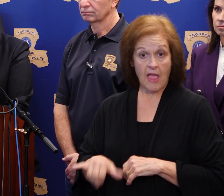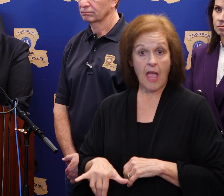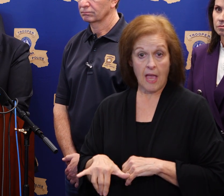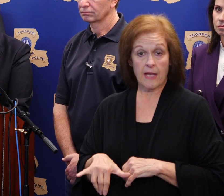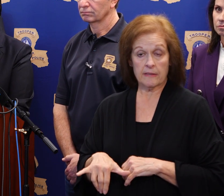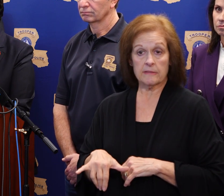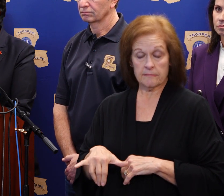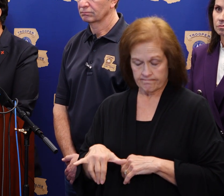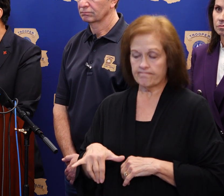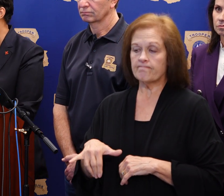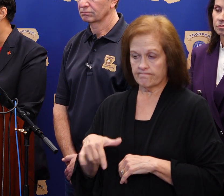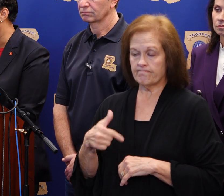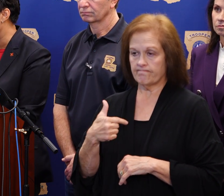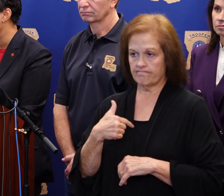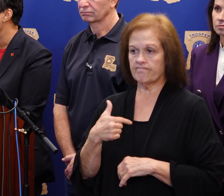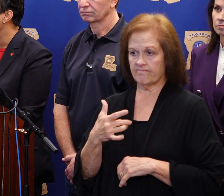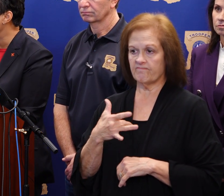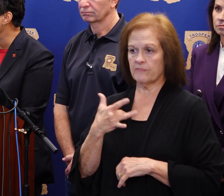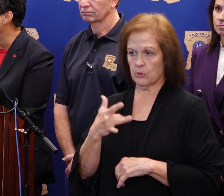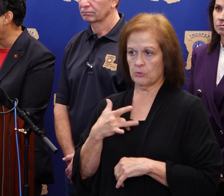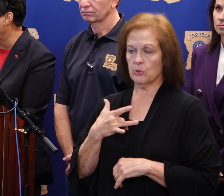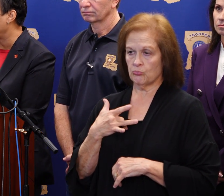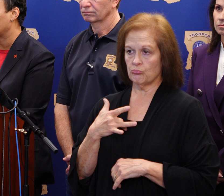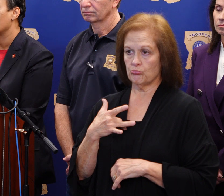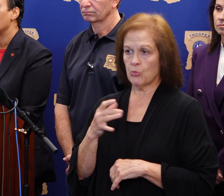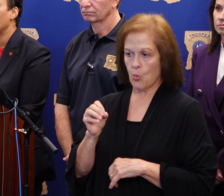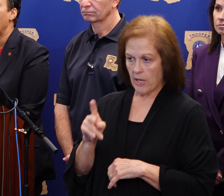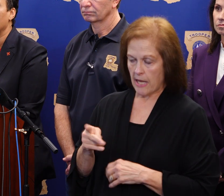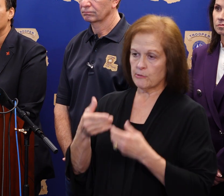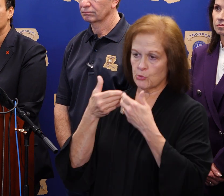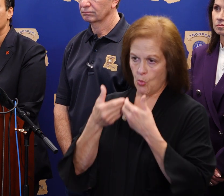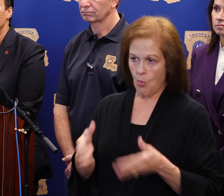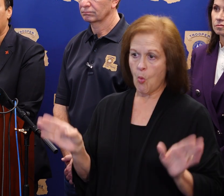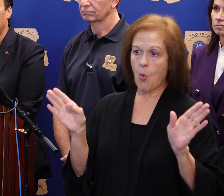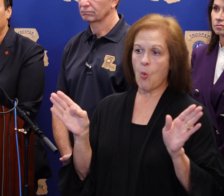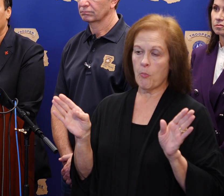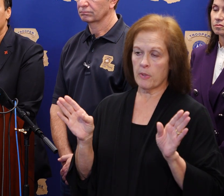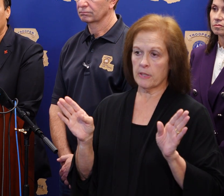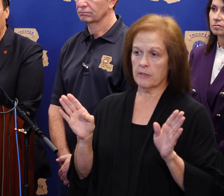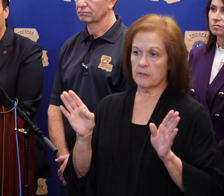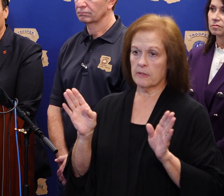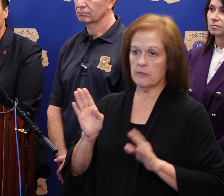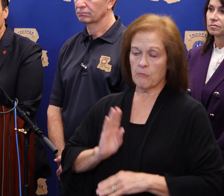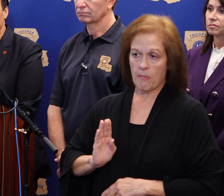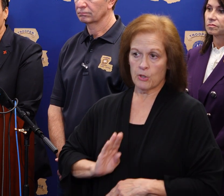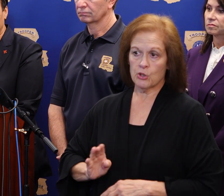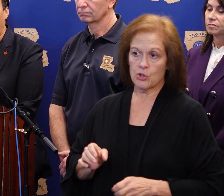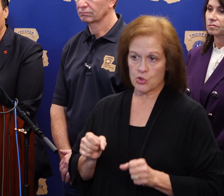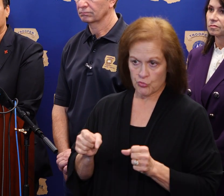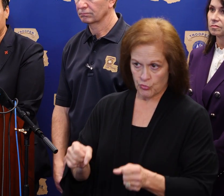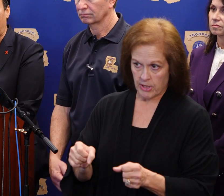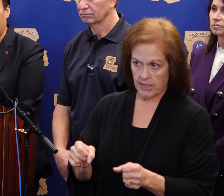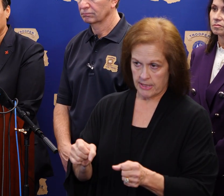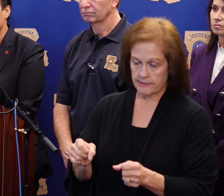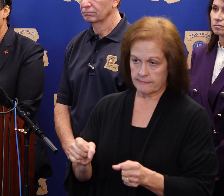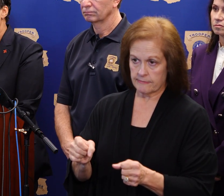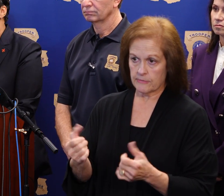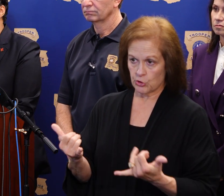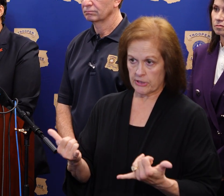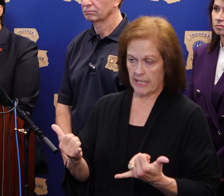to reopen Bourbon Street to the public prior to game time